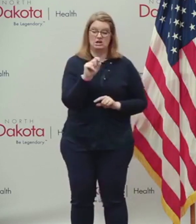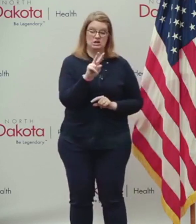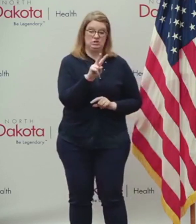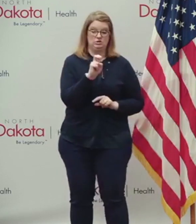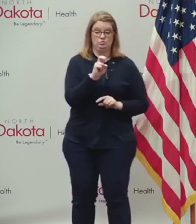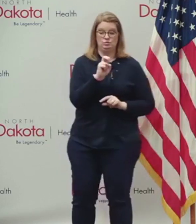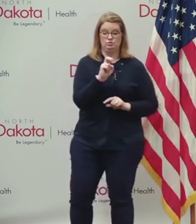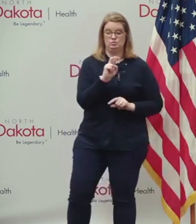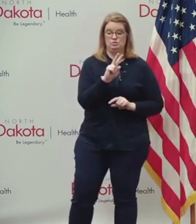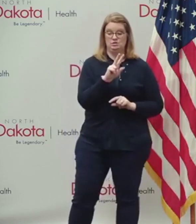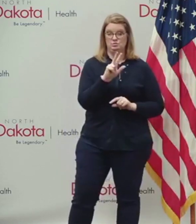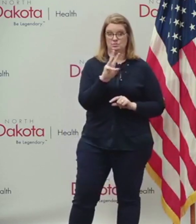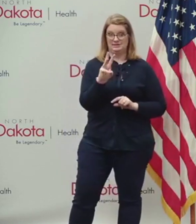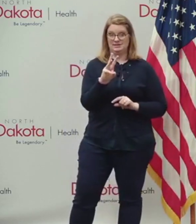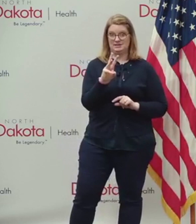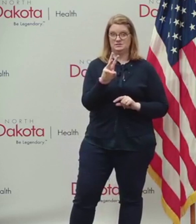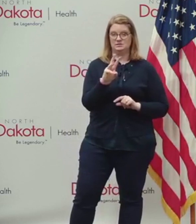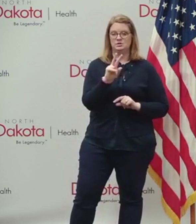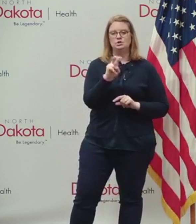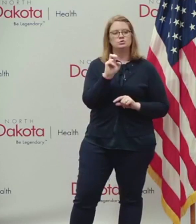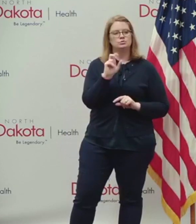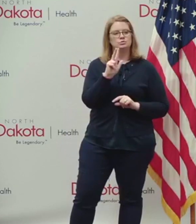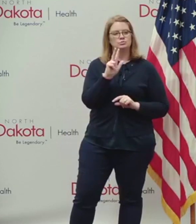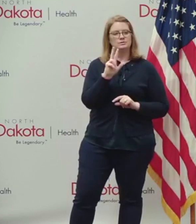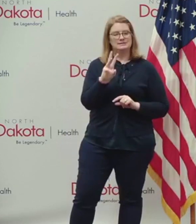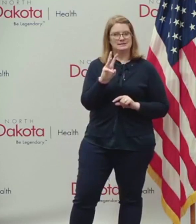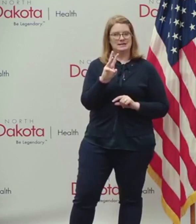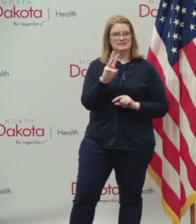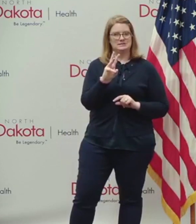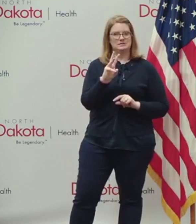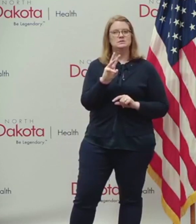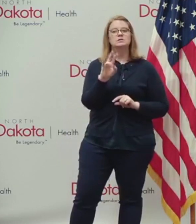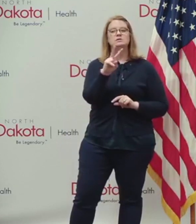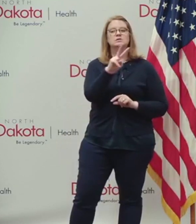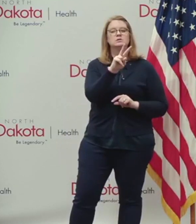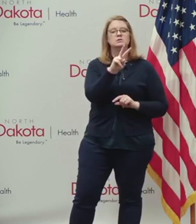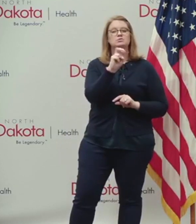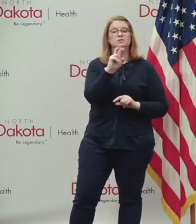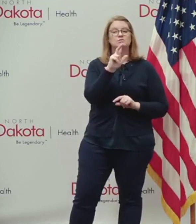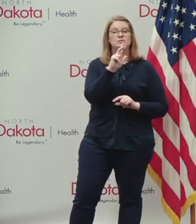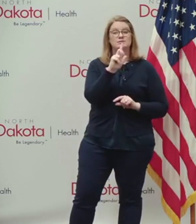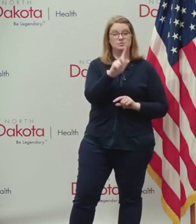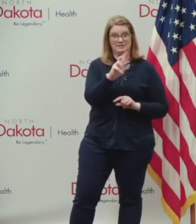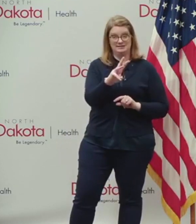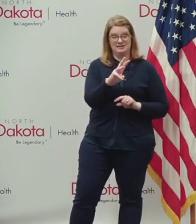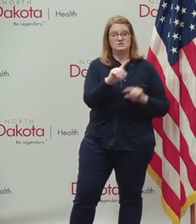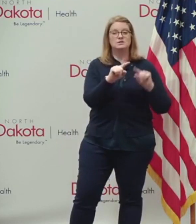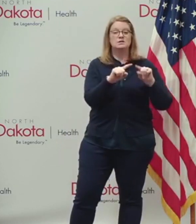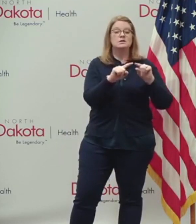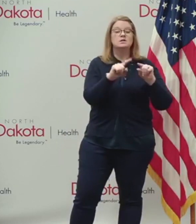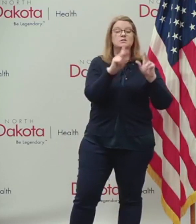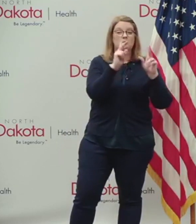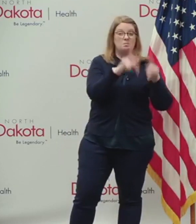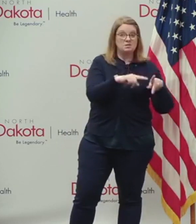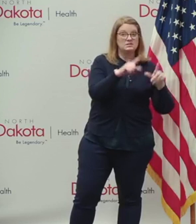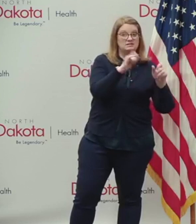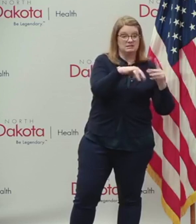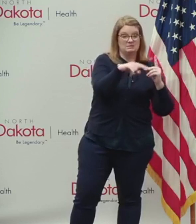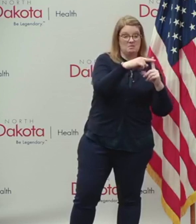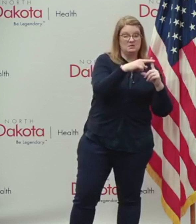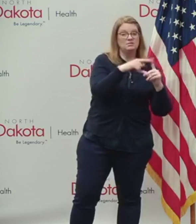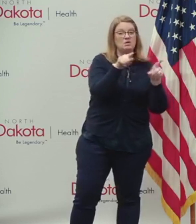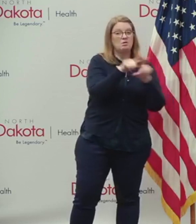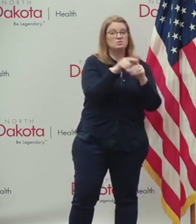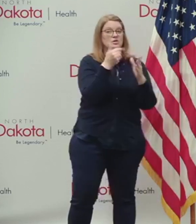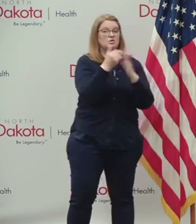so way more than 2/3 of that, 226, both the person who tested positive and the close contact